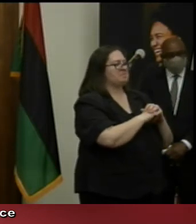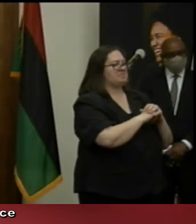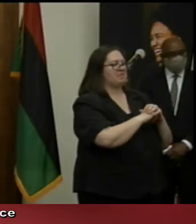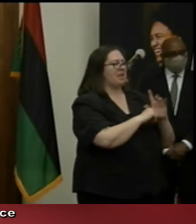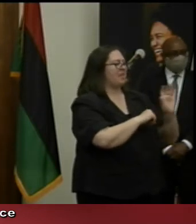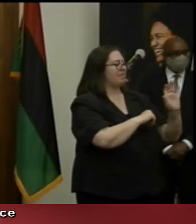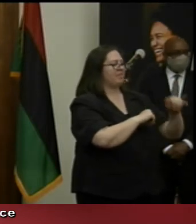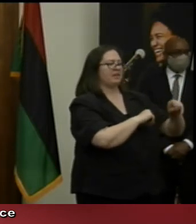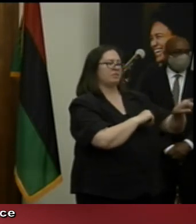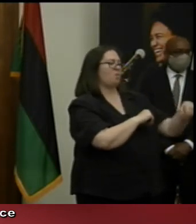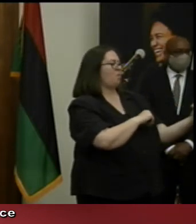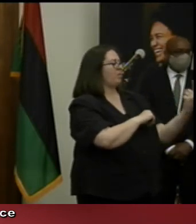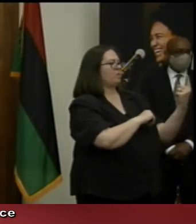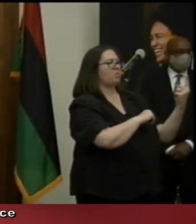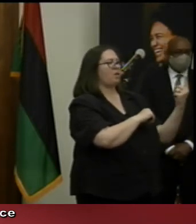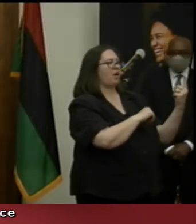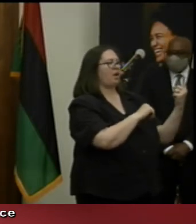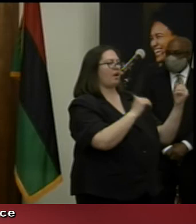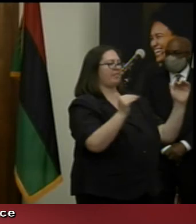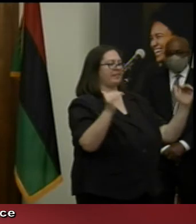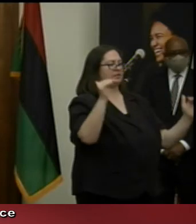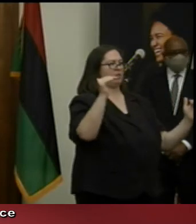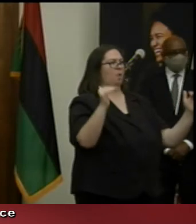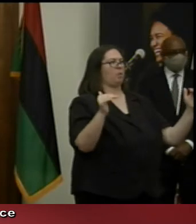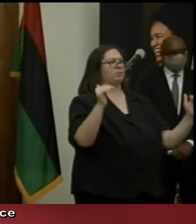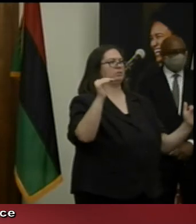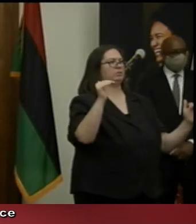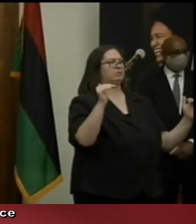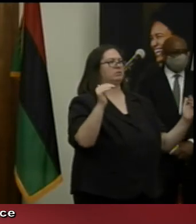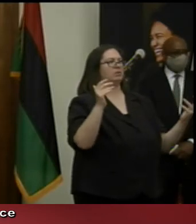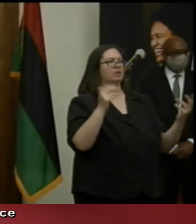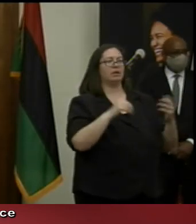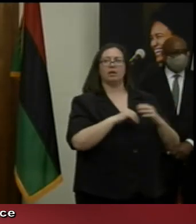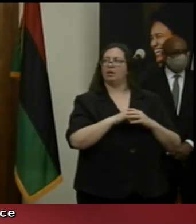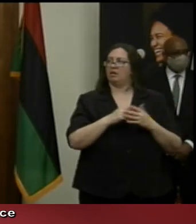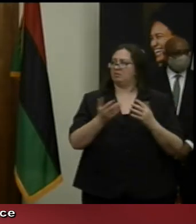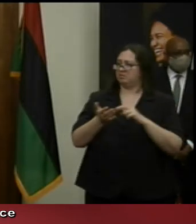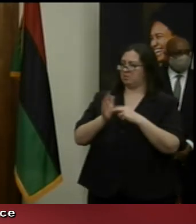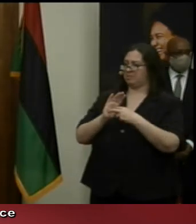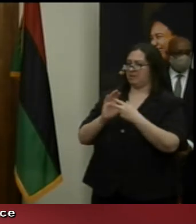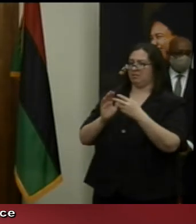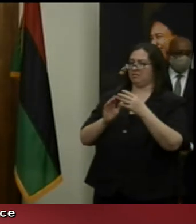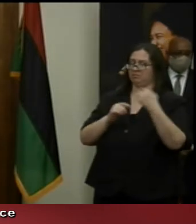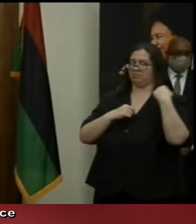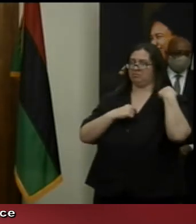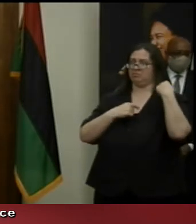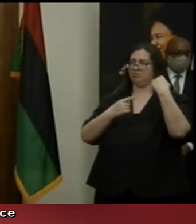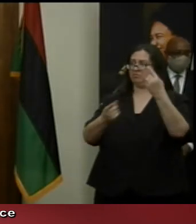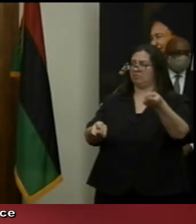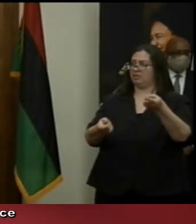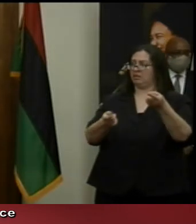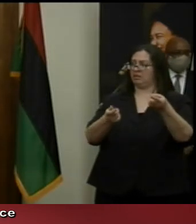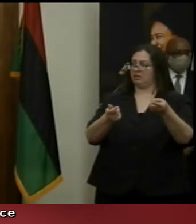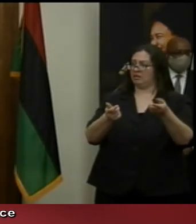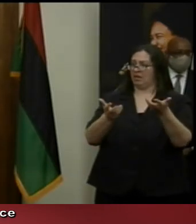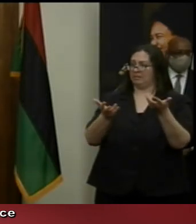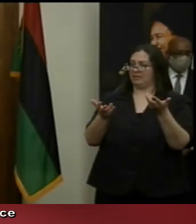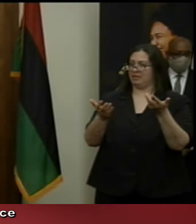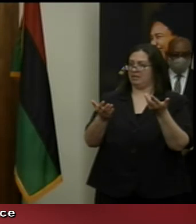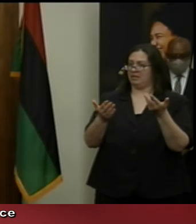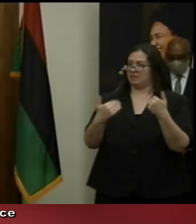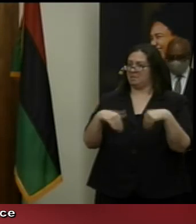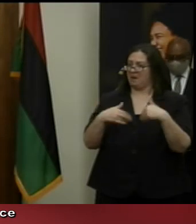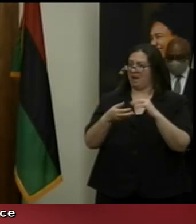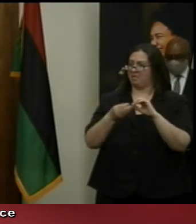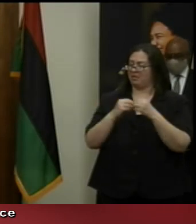that's reportable at this time. Is this an unprecedented, illness situation, numbers wise, by the